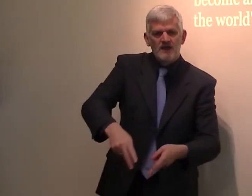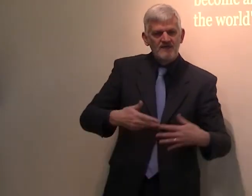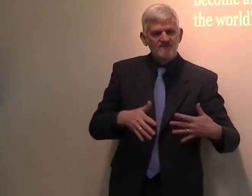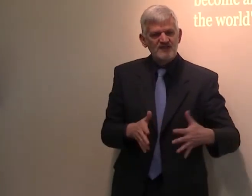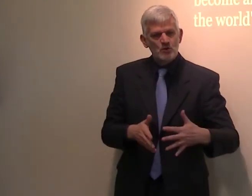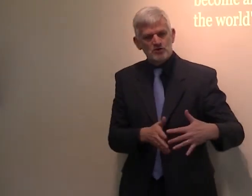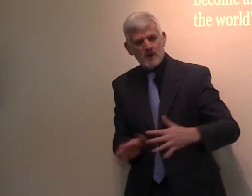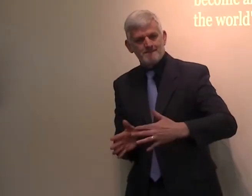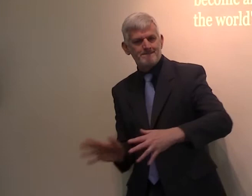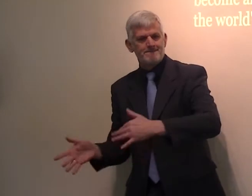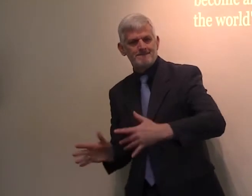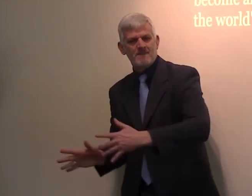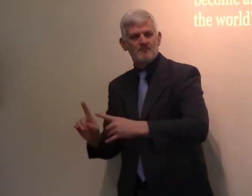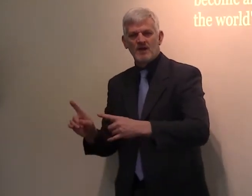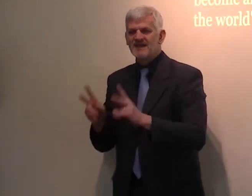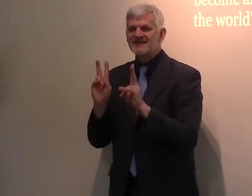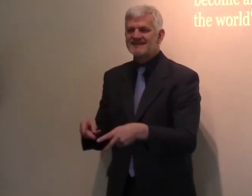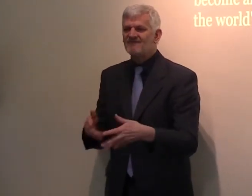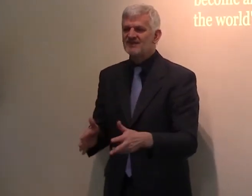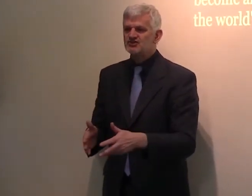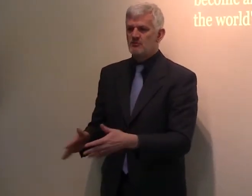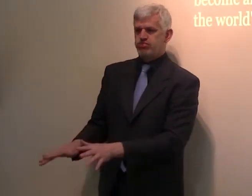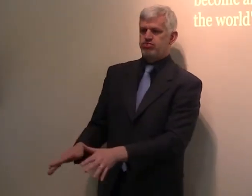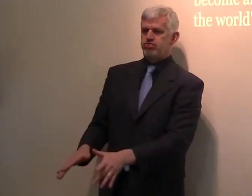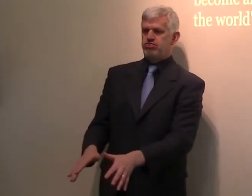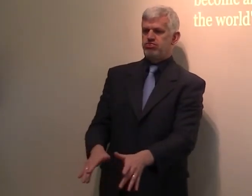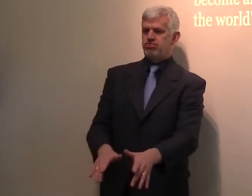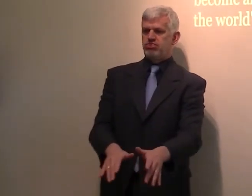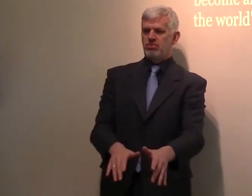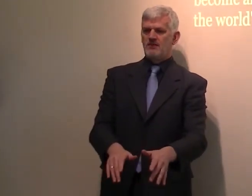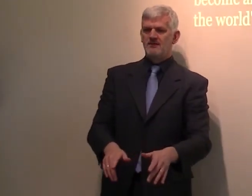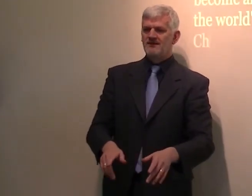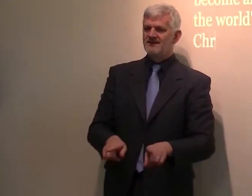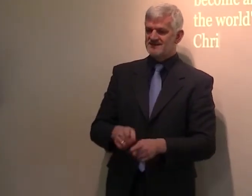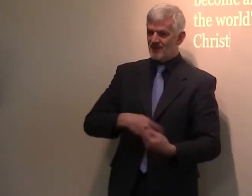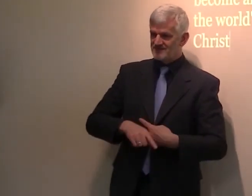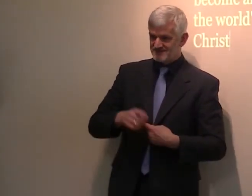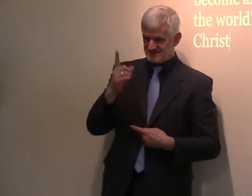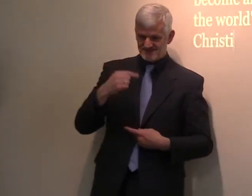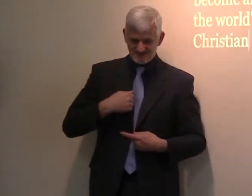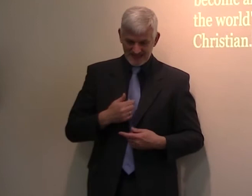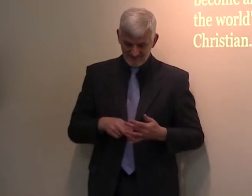Christian and they are running after the world, they are just showing what kind of character they